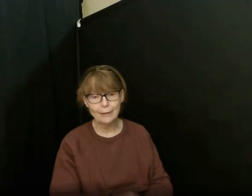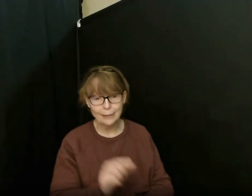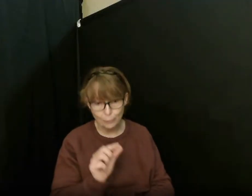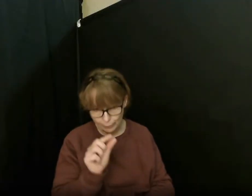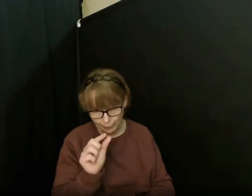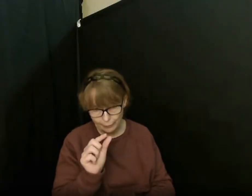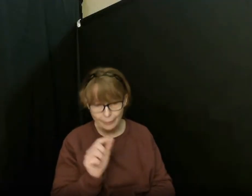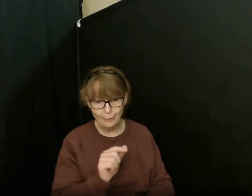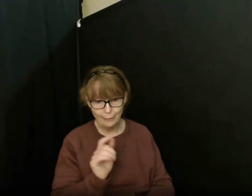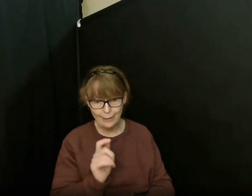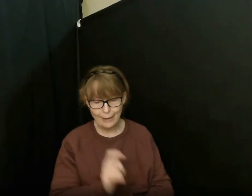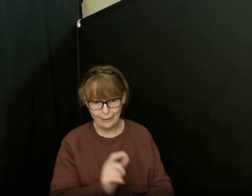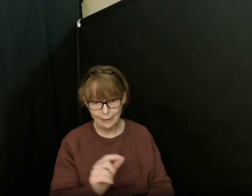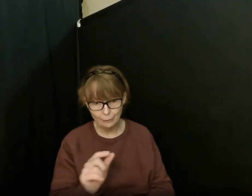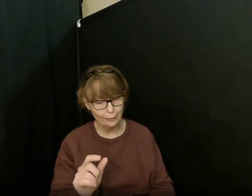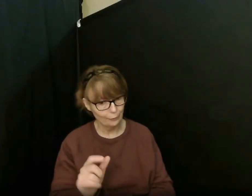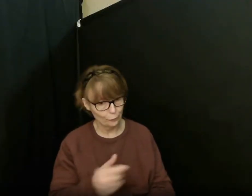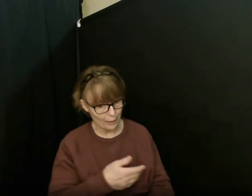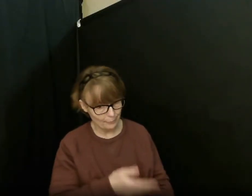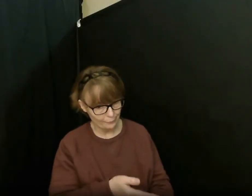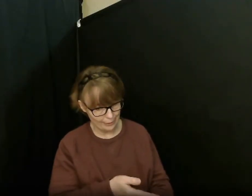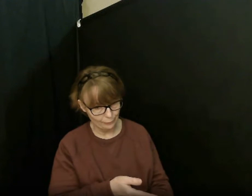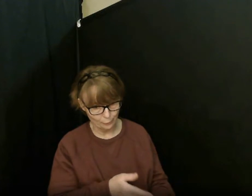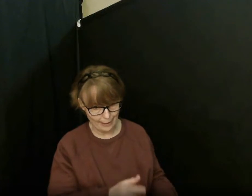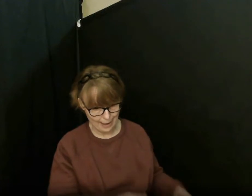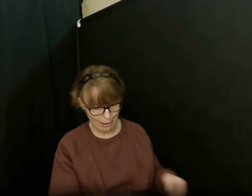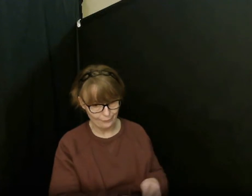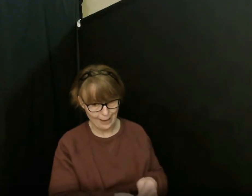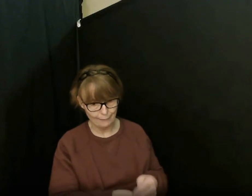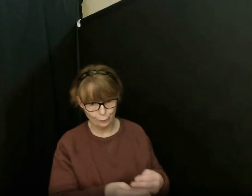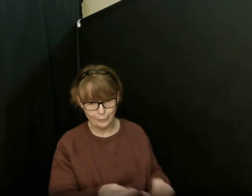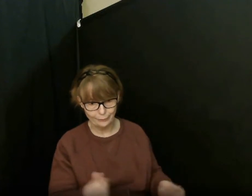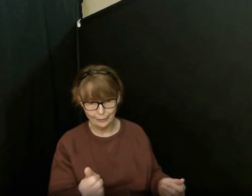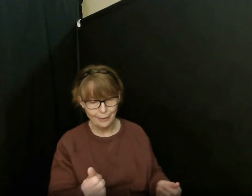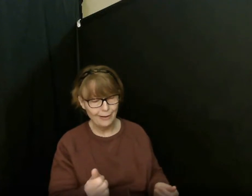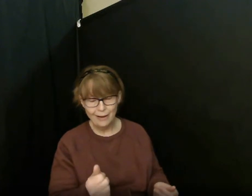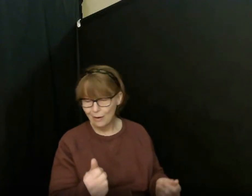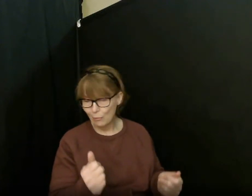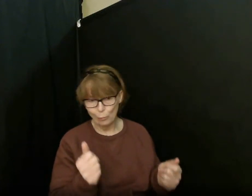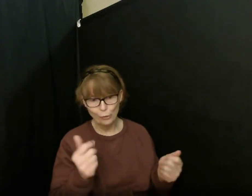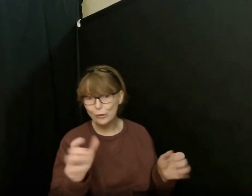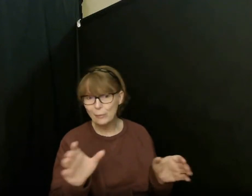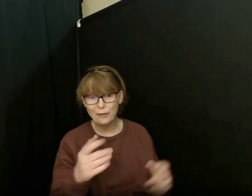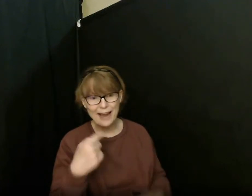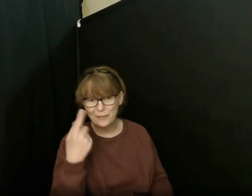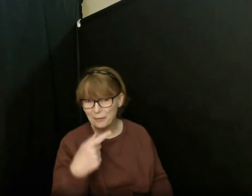little word that we have in English that describes things or helps add fluency. Right. We're doing it with our hands and our